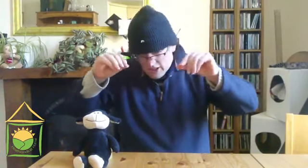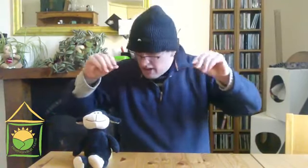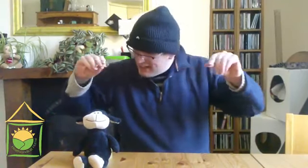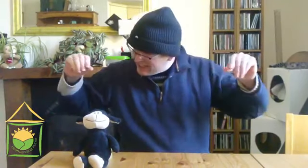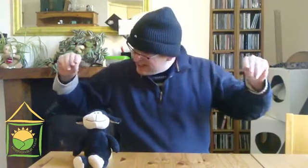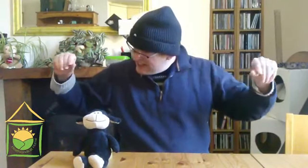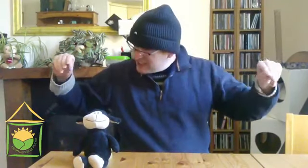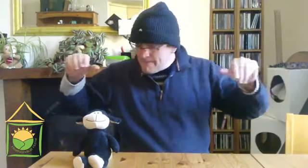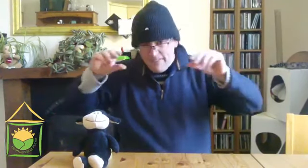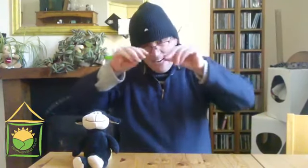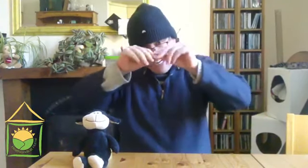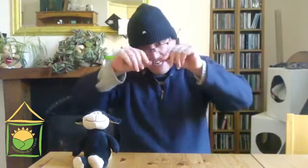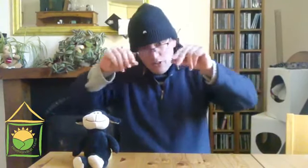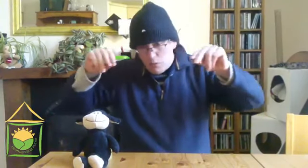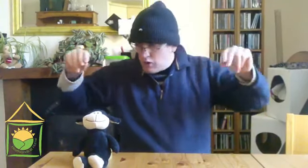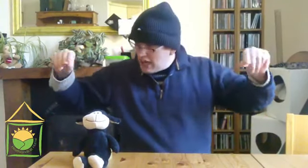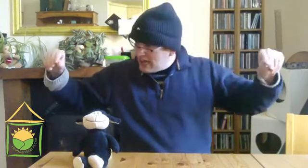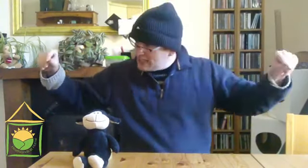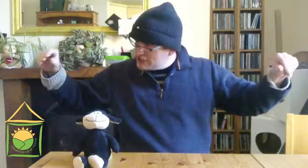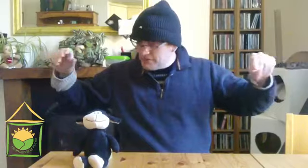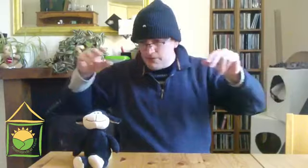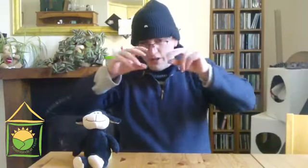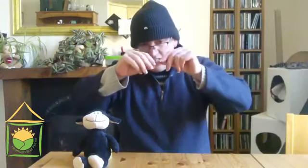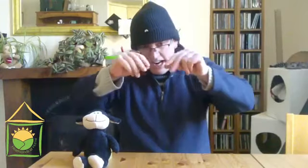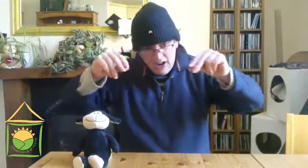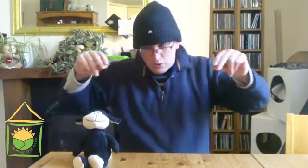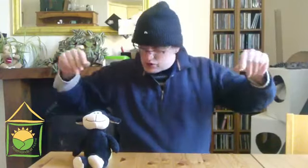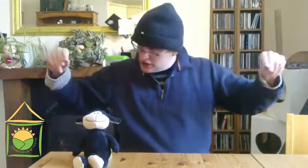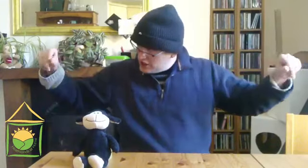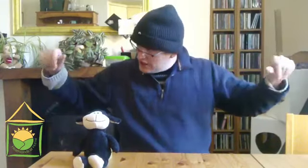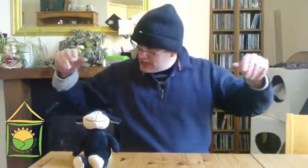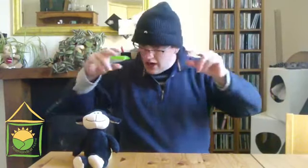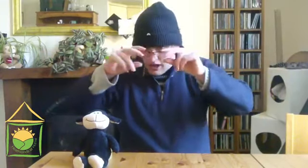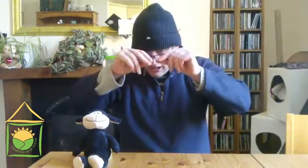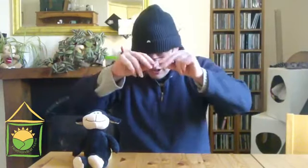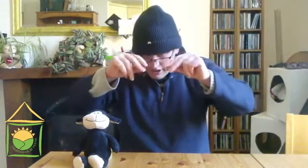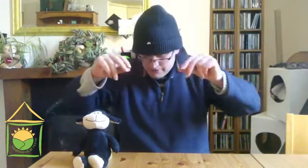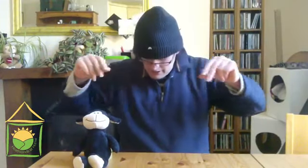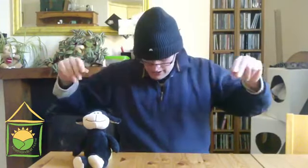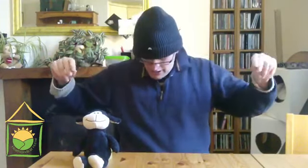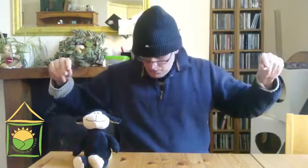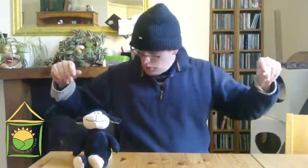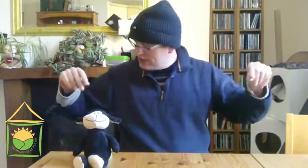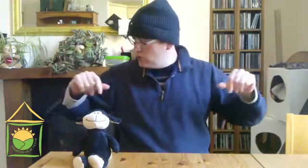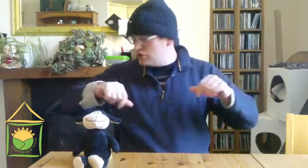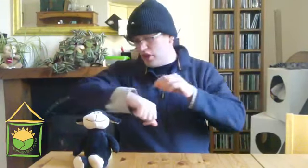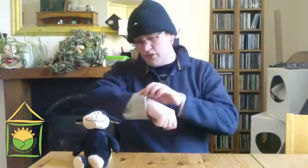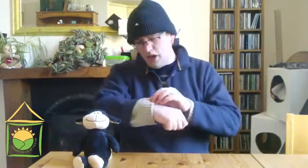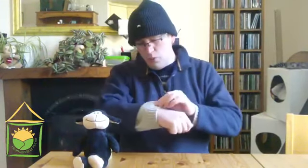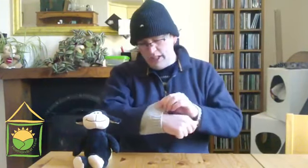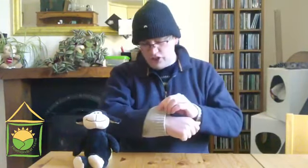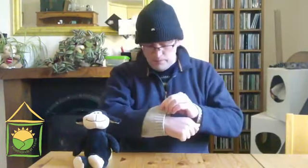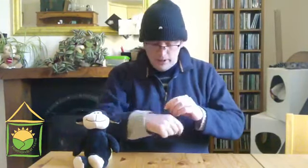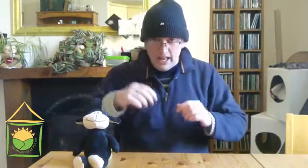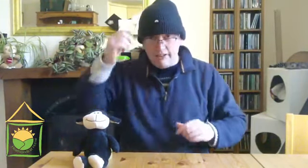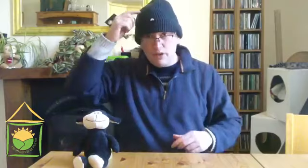like you're feeling the wool and you're finding it out. You know, you get a kind of a woolly cord. So I've got a woolly jumper there and a woolly